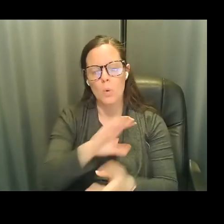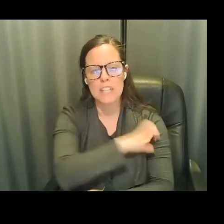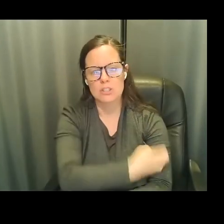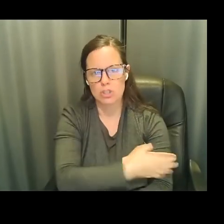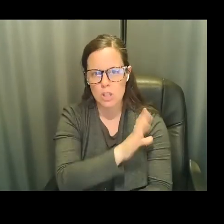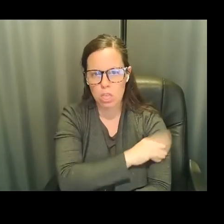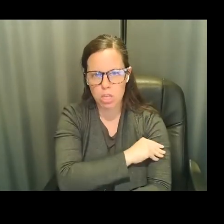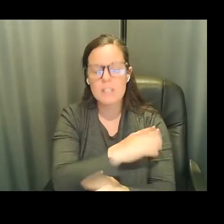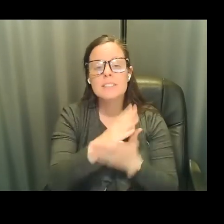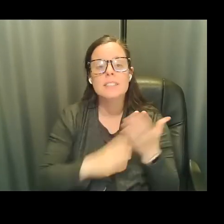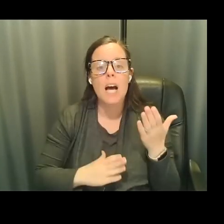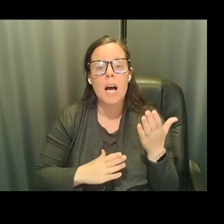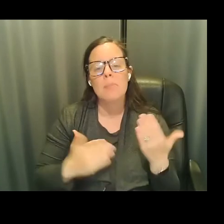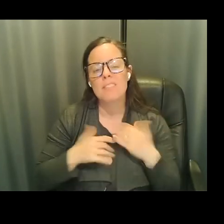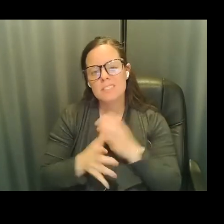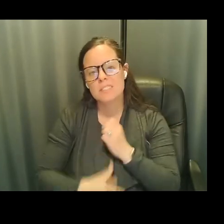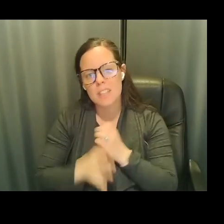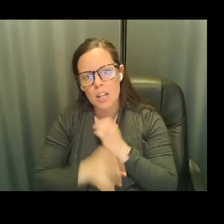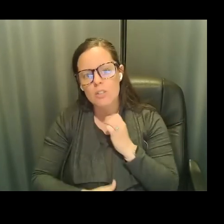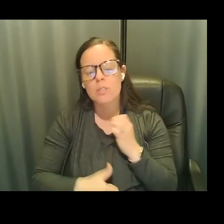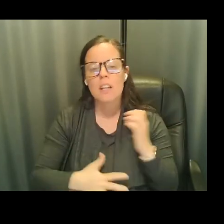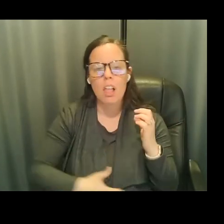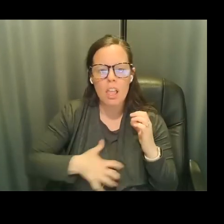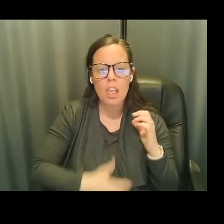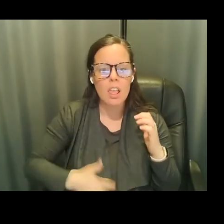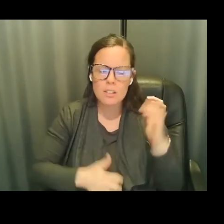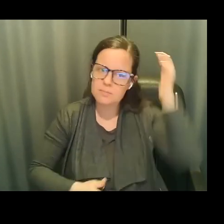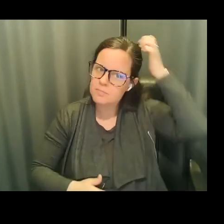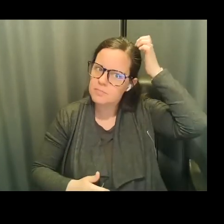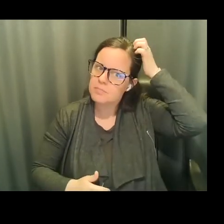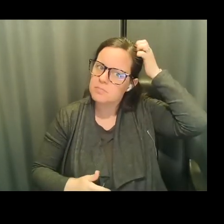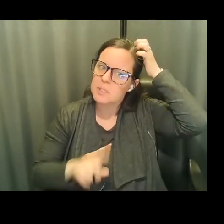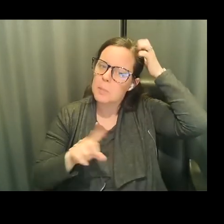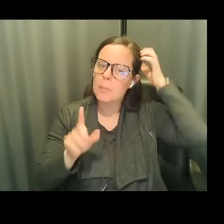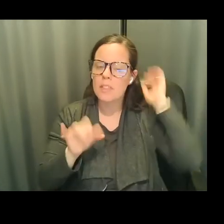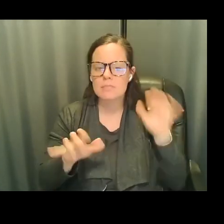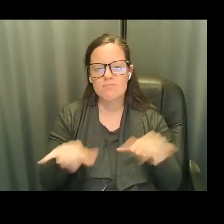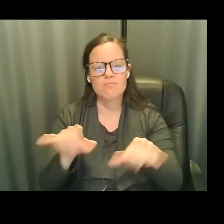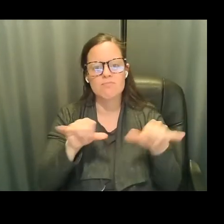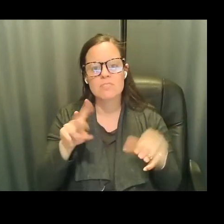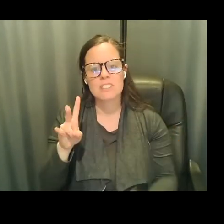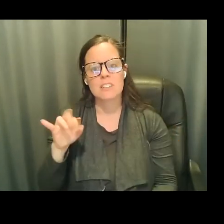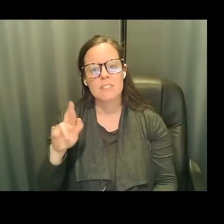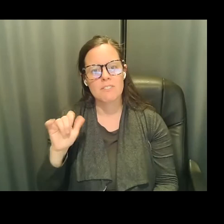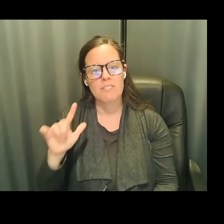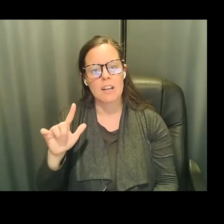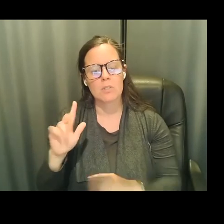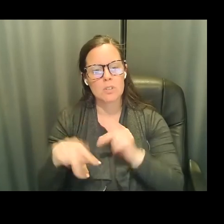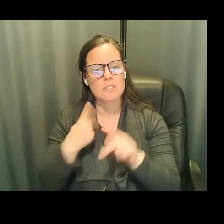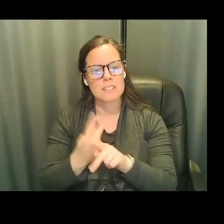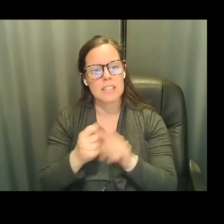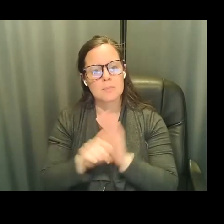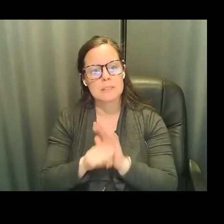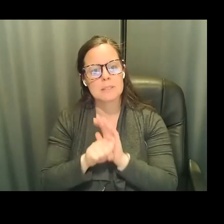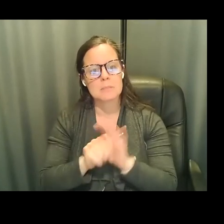them also have diarrhea and upset stomach. But those are just common, I would say, viral-like symptoms that children